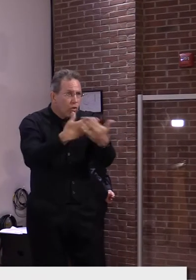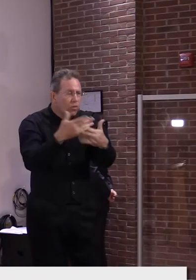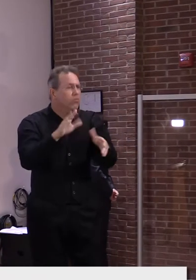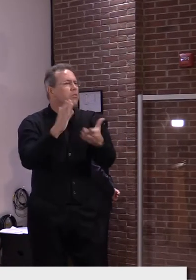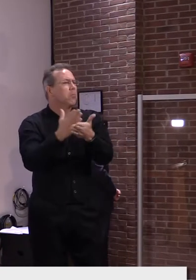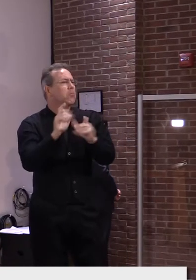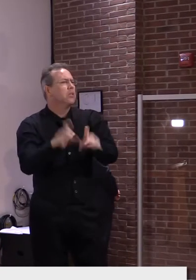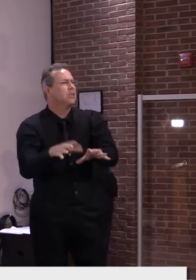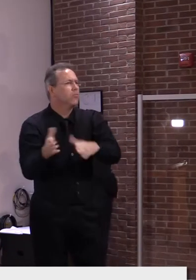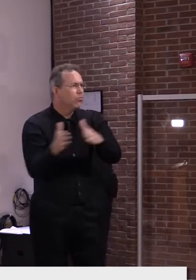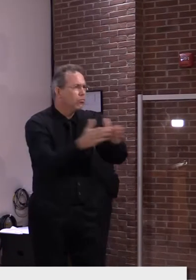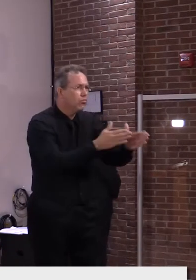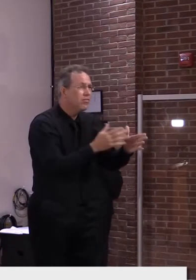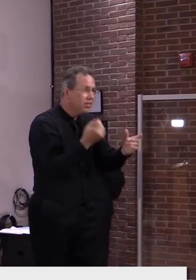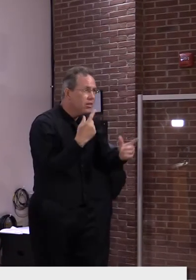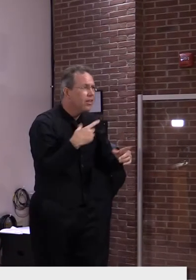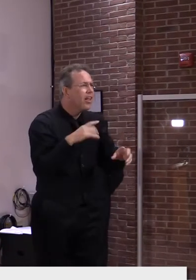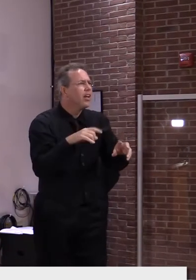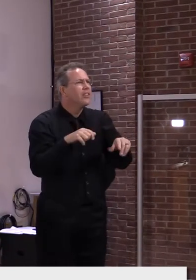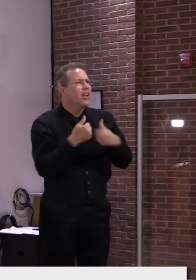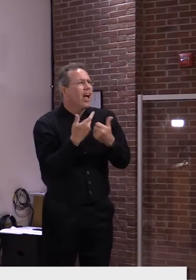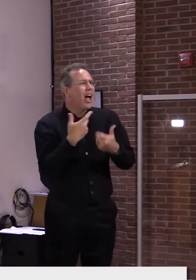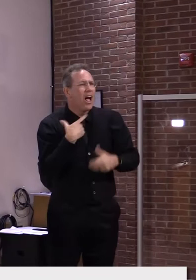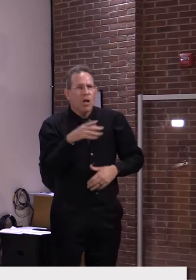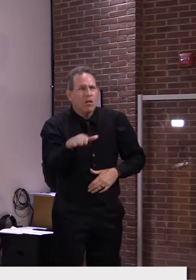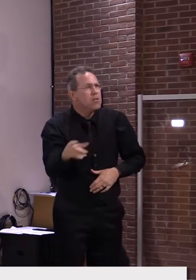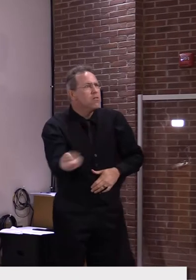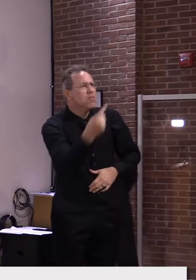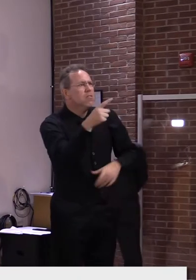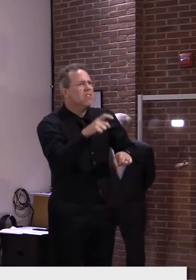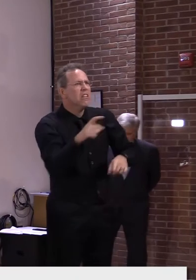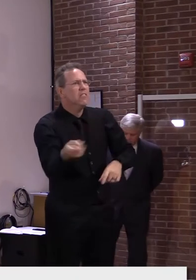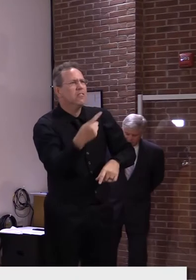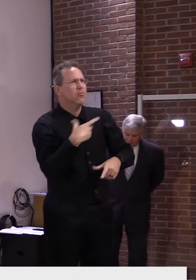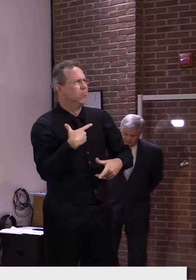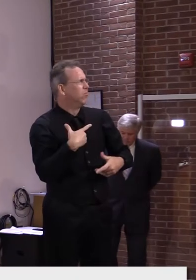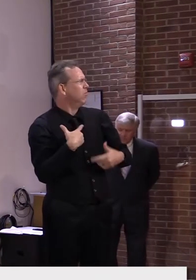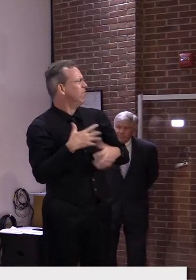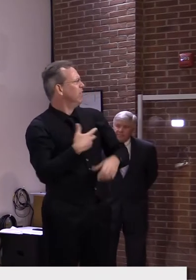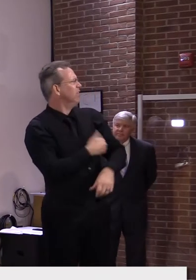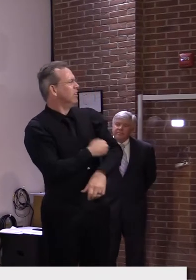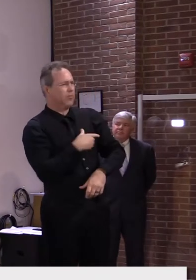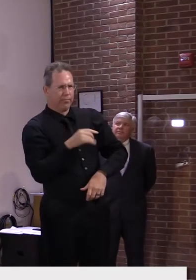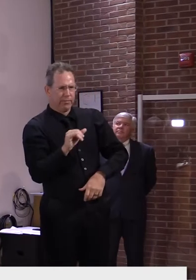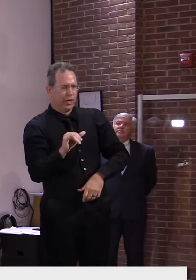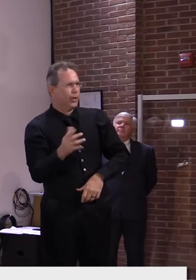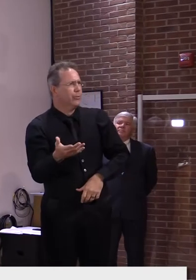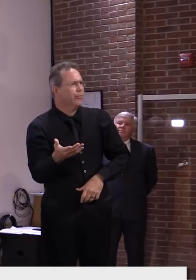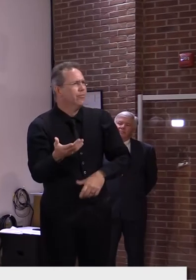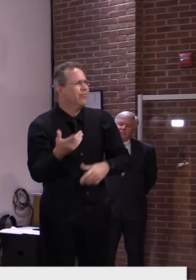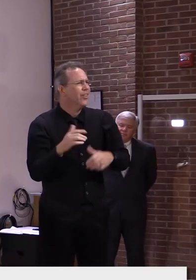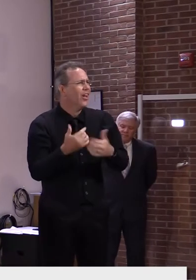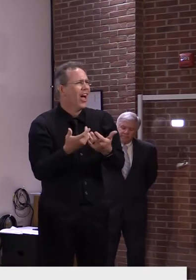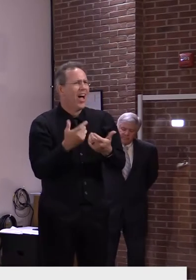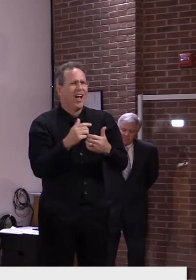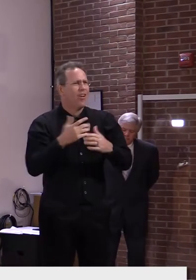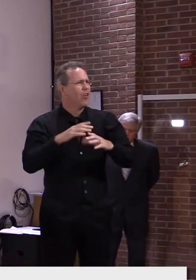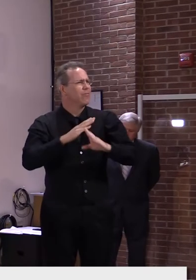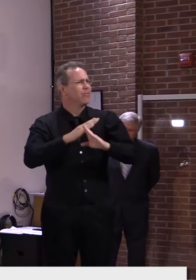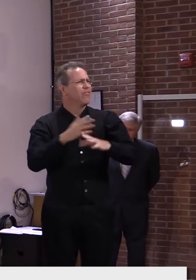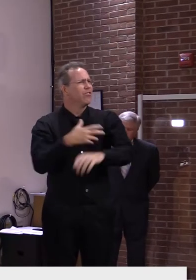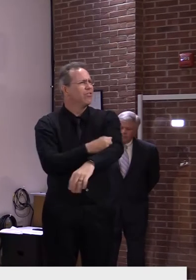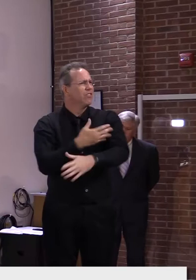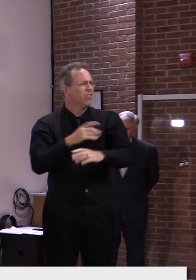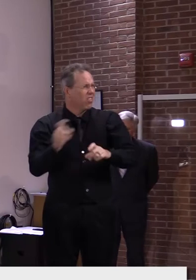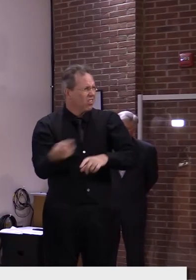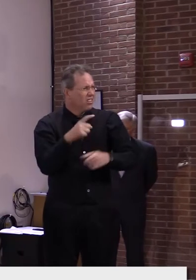tested on a regular basis because of the fact that they're protected. And when